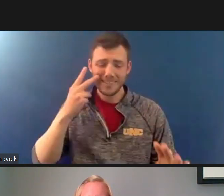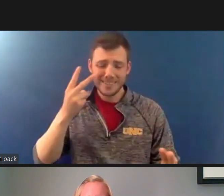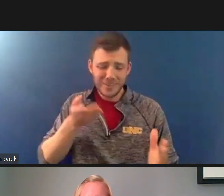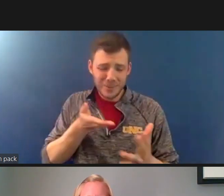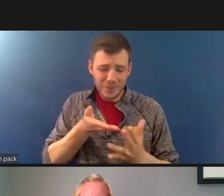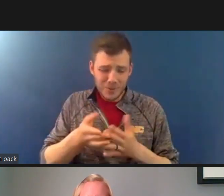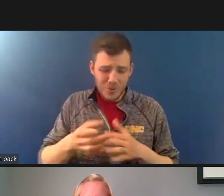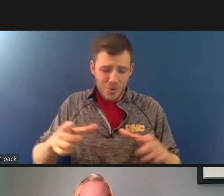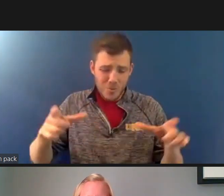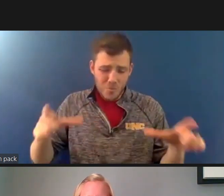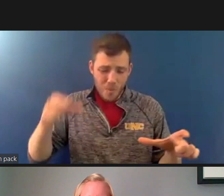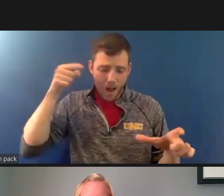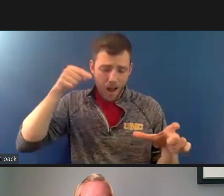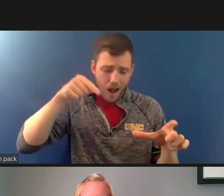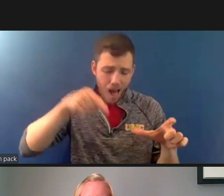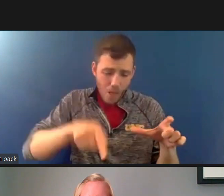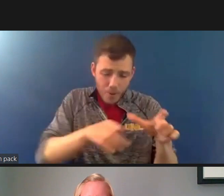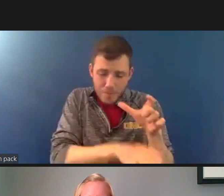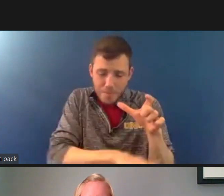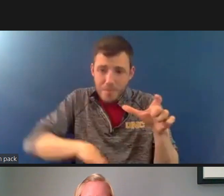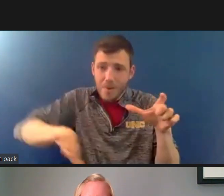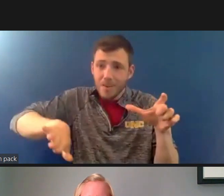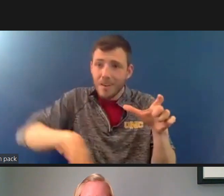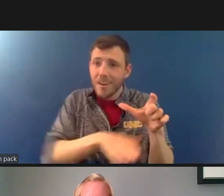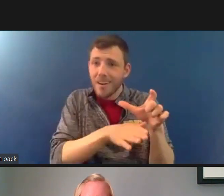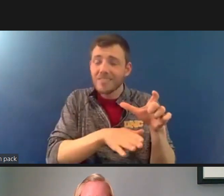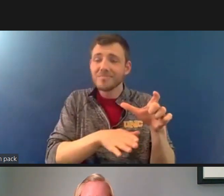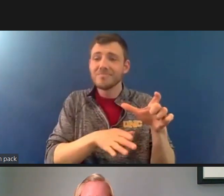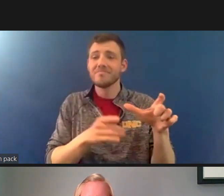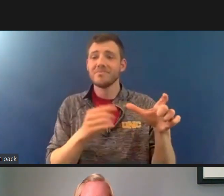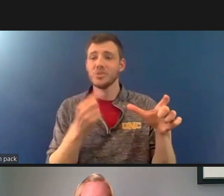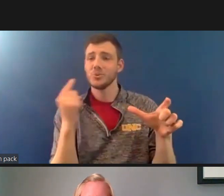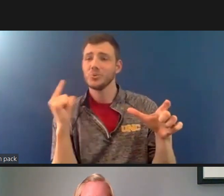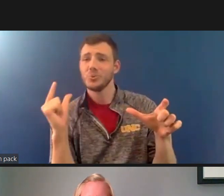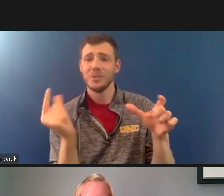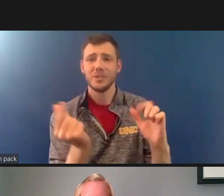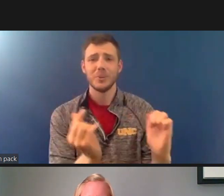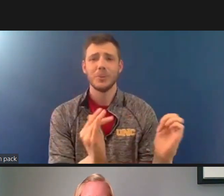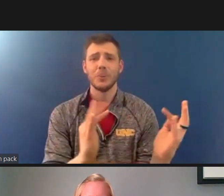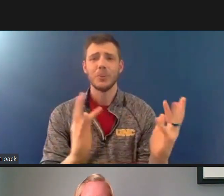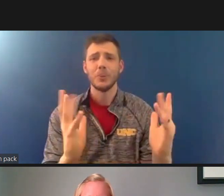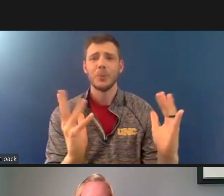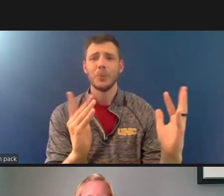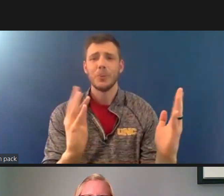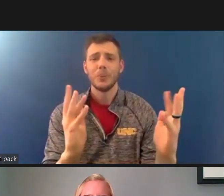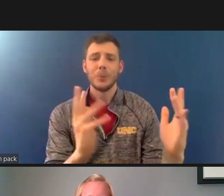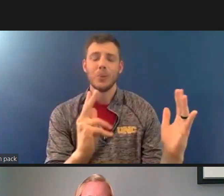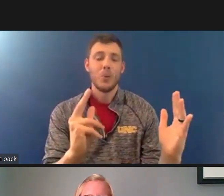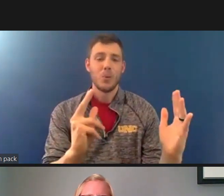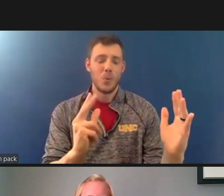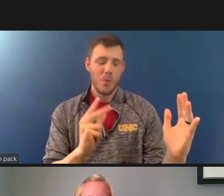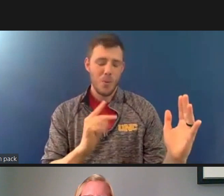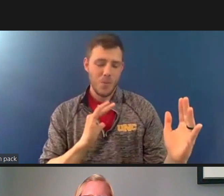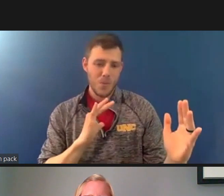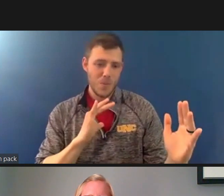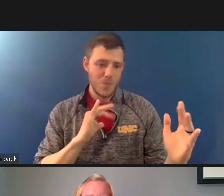tiny, glittering fish flicked hither and thither. Ralph spoke to himself, sounding the bass strings of